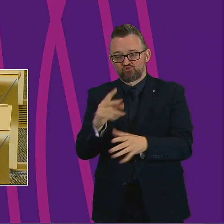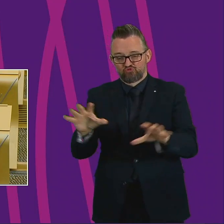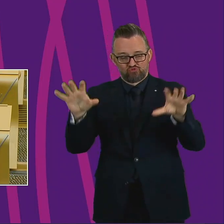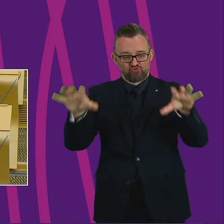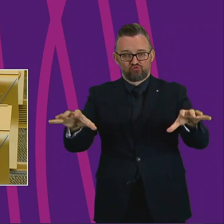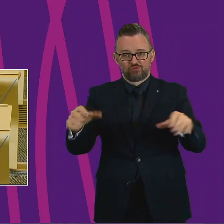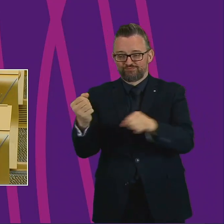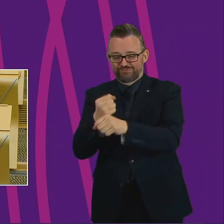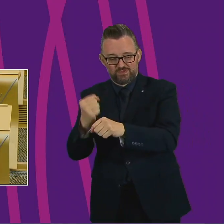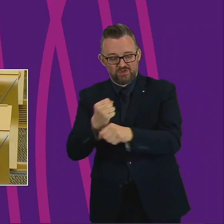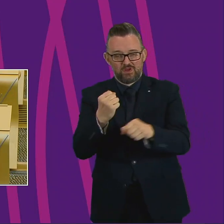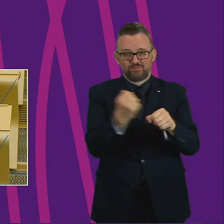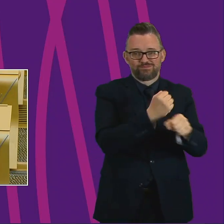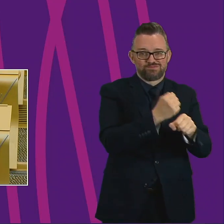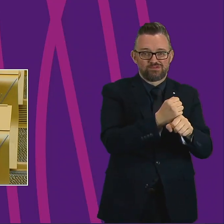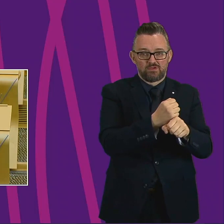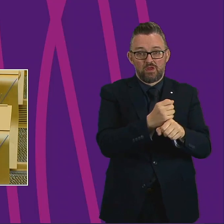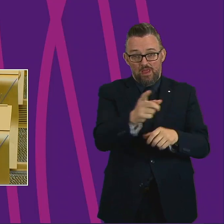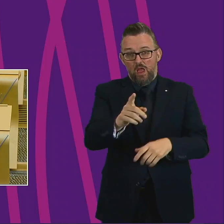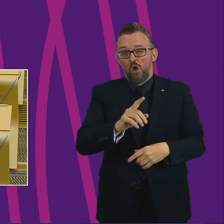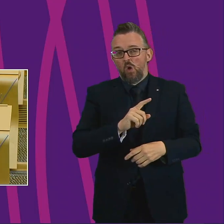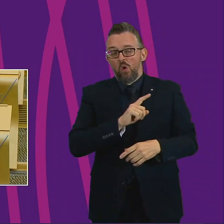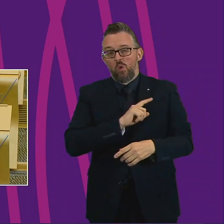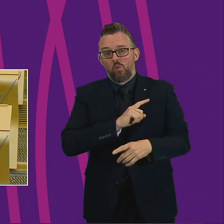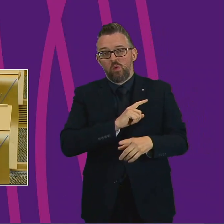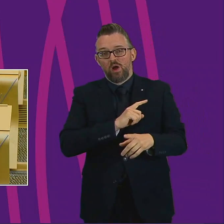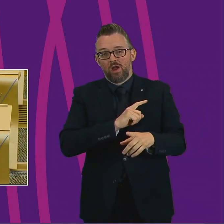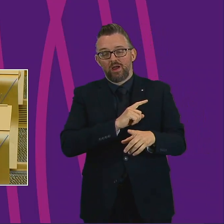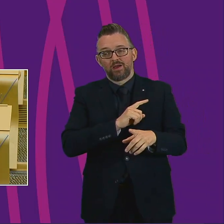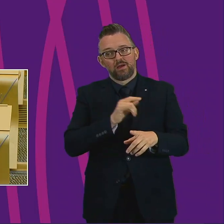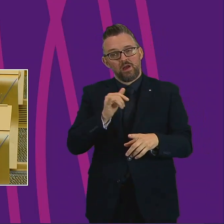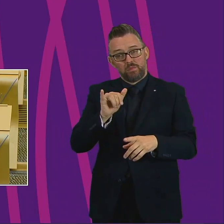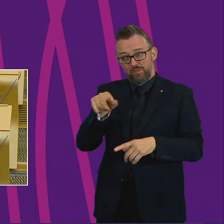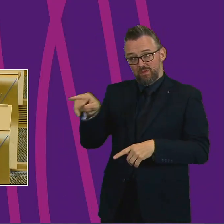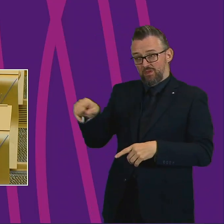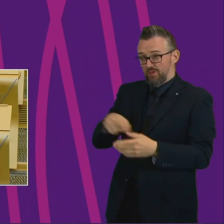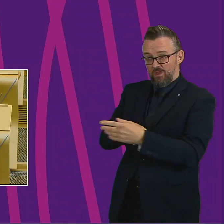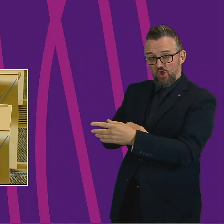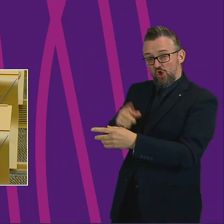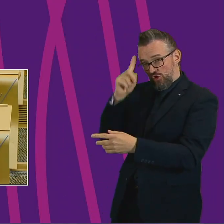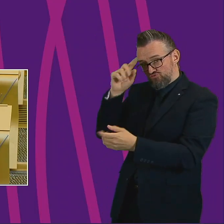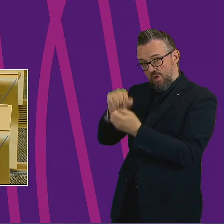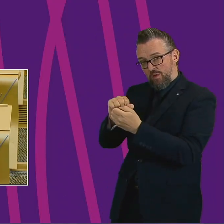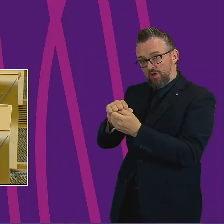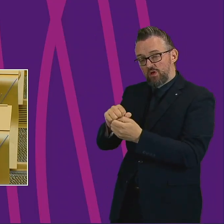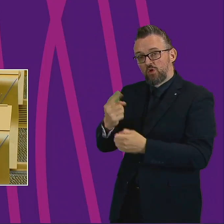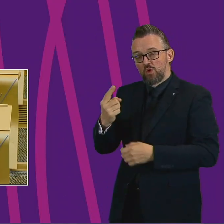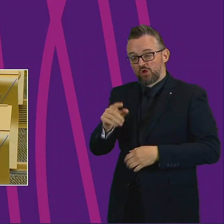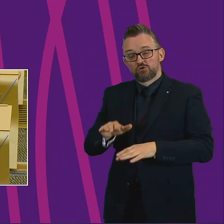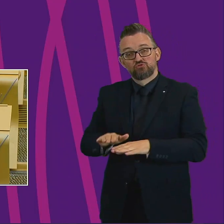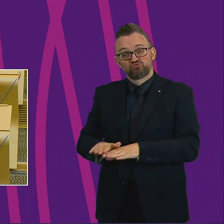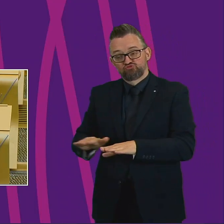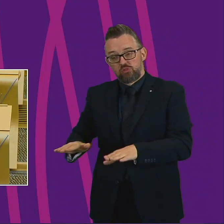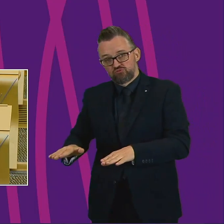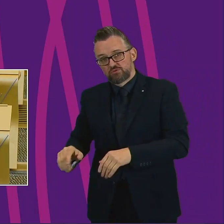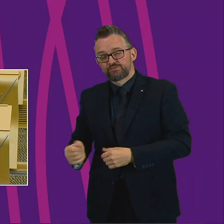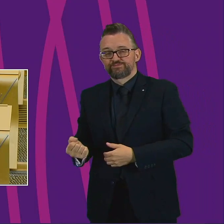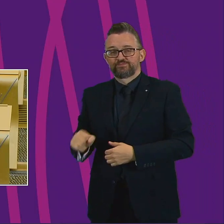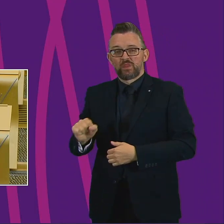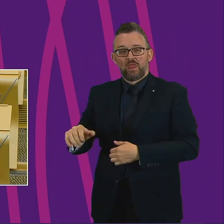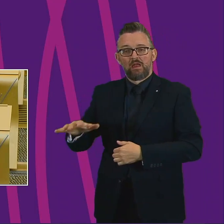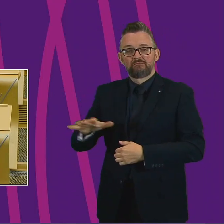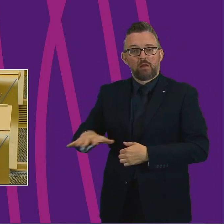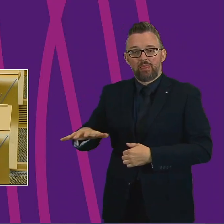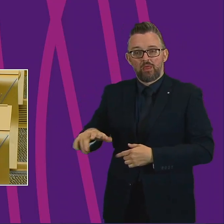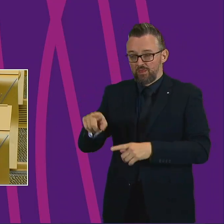both of those wards. That is the reason why, if member remembers, children or patients and families were